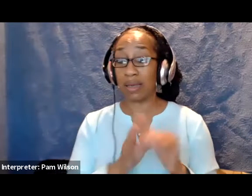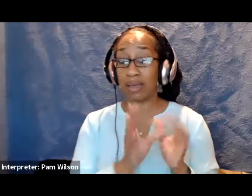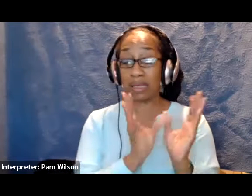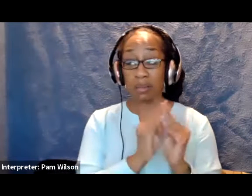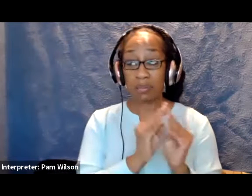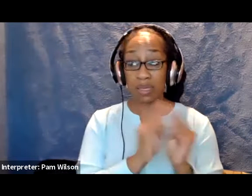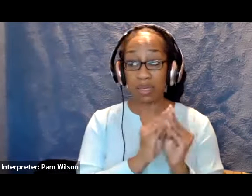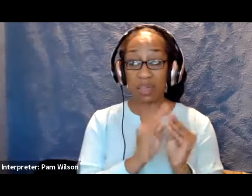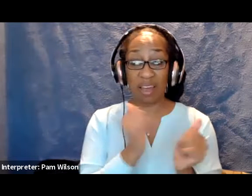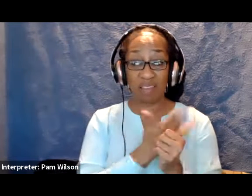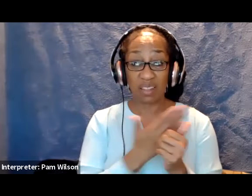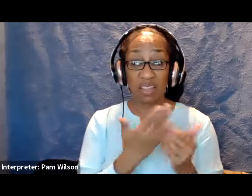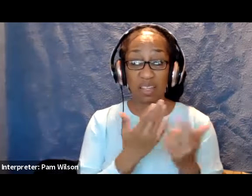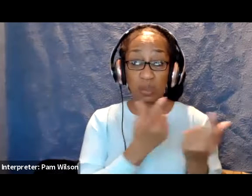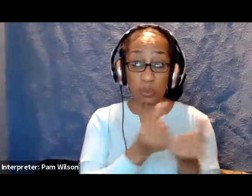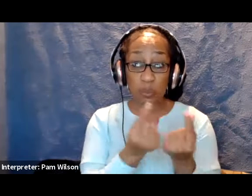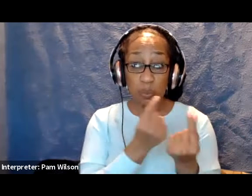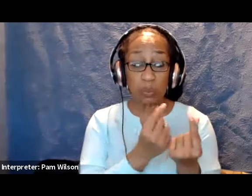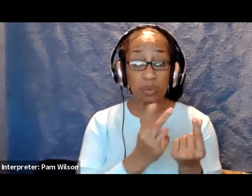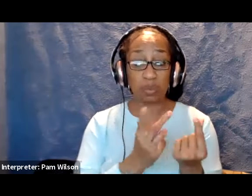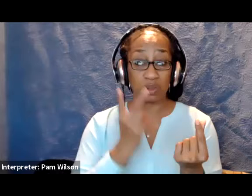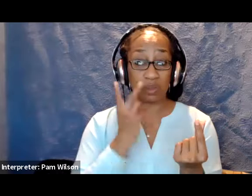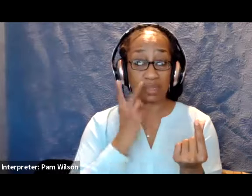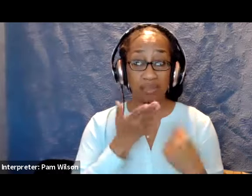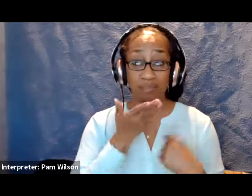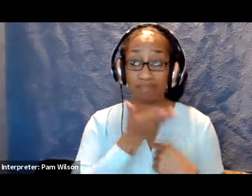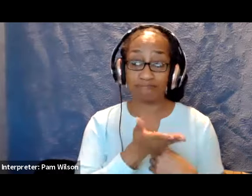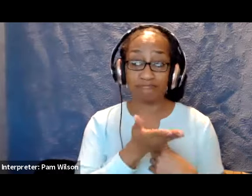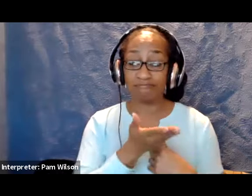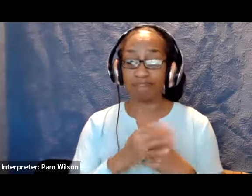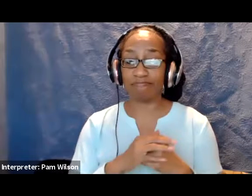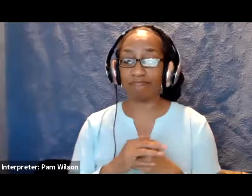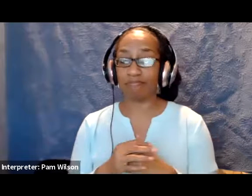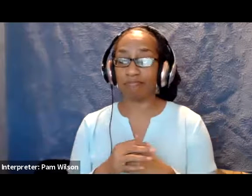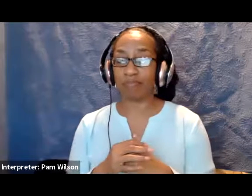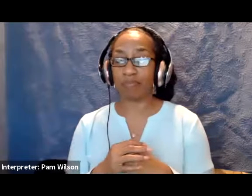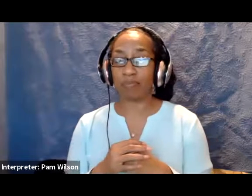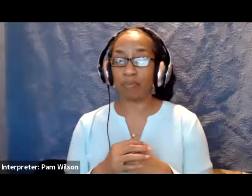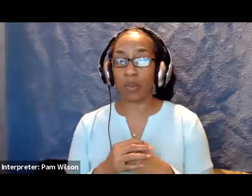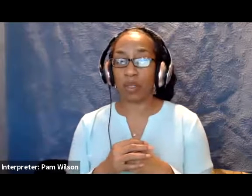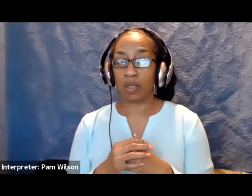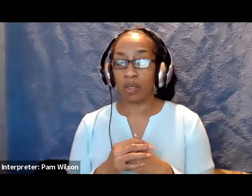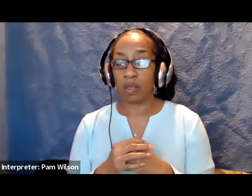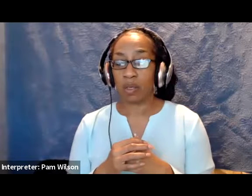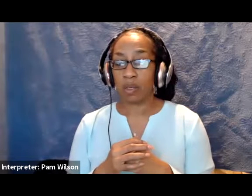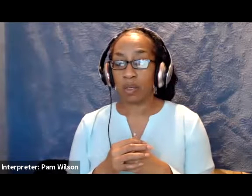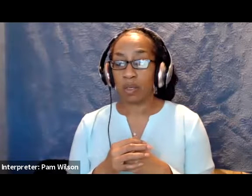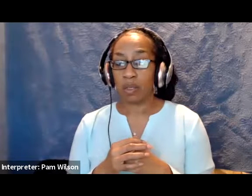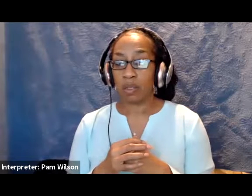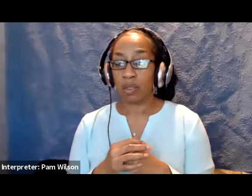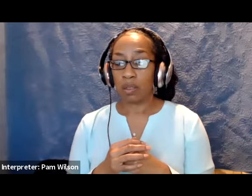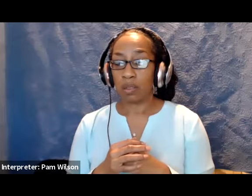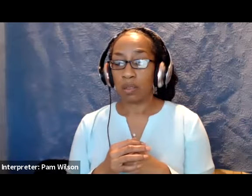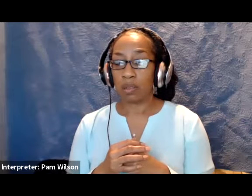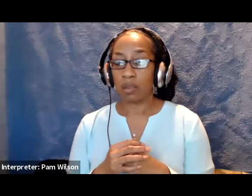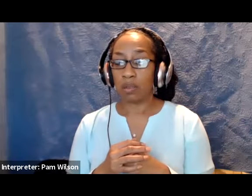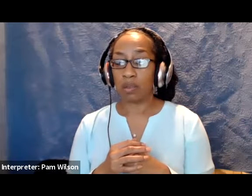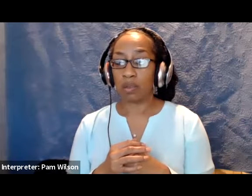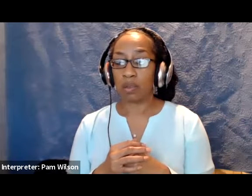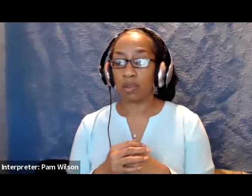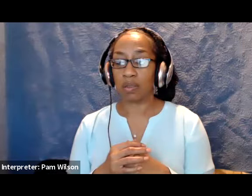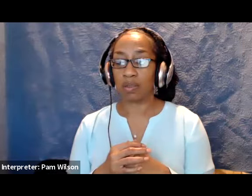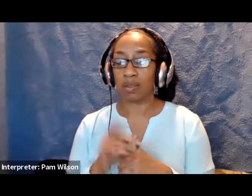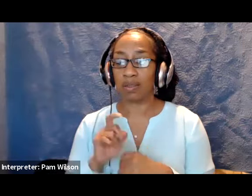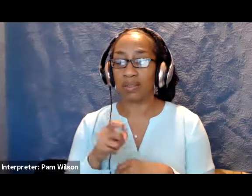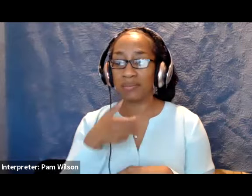see here, as you're probably already aware of. So let's talk. I need to get a little